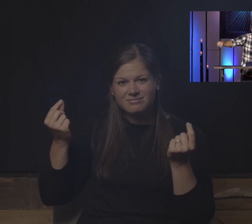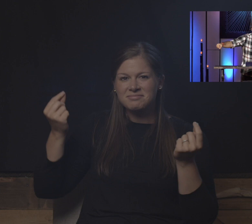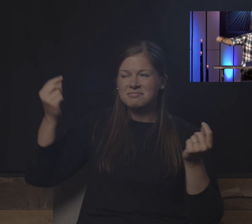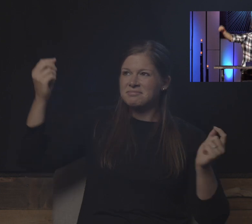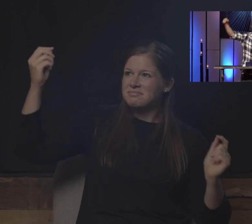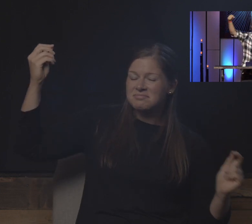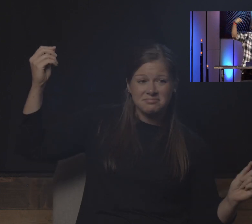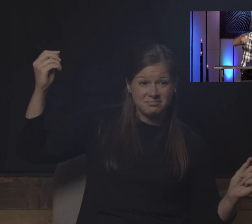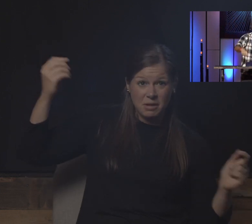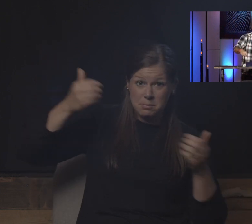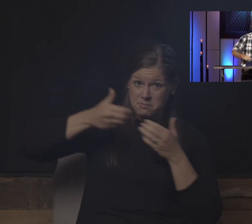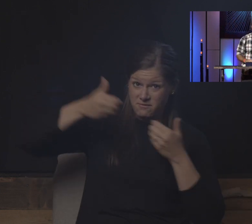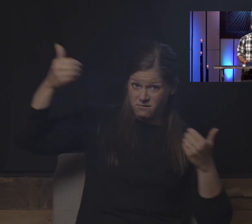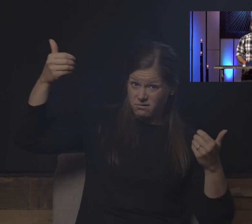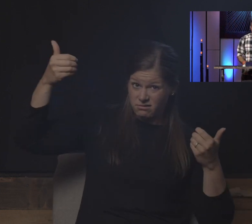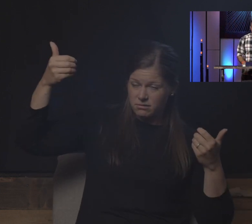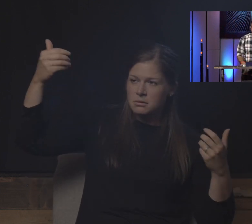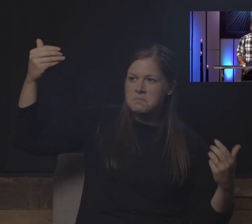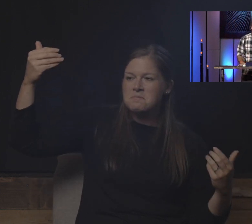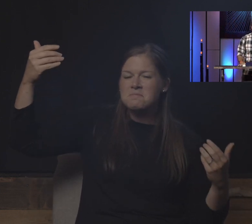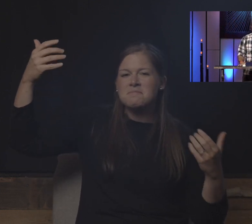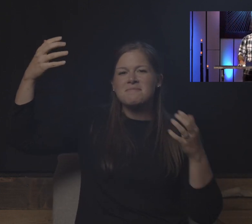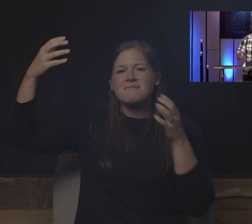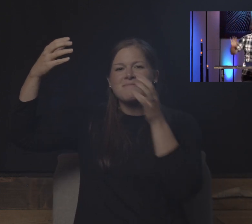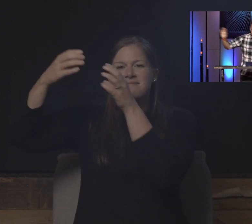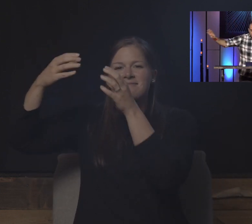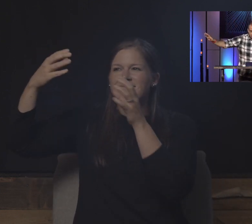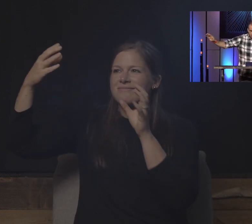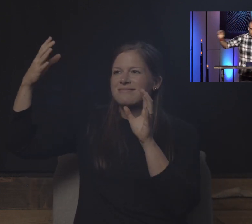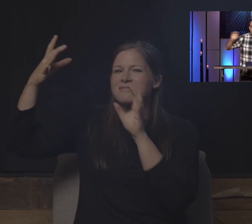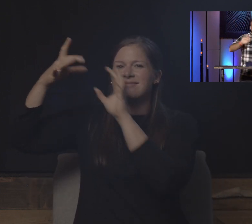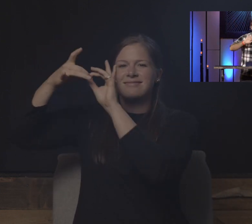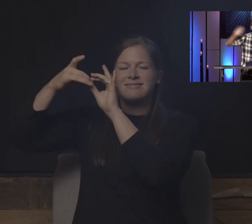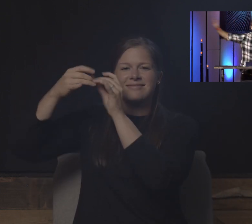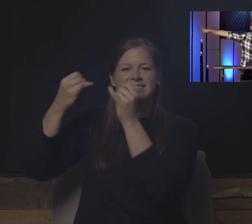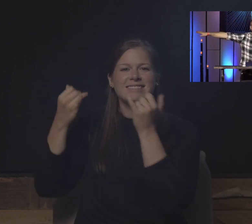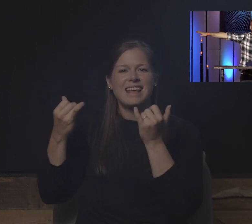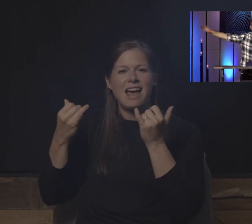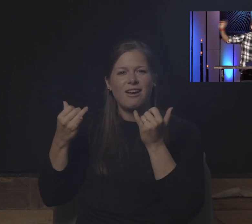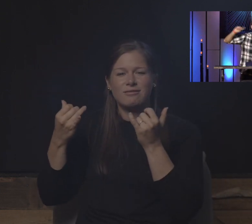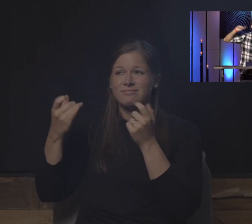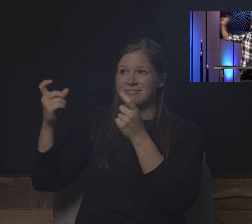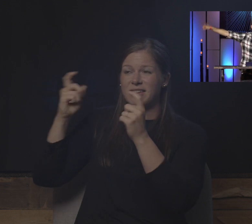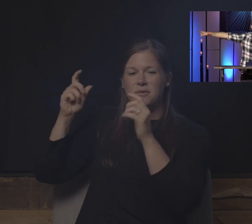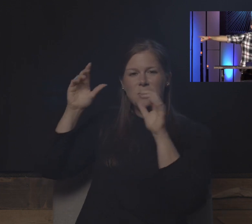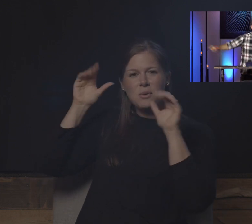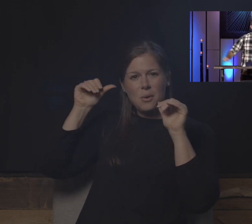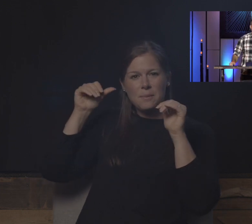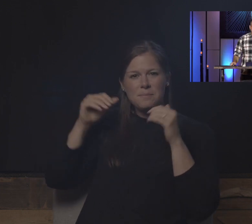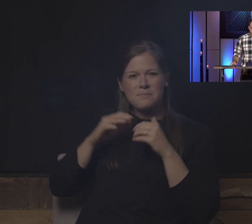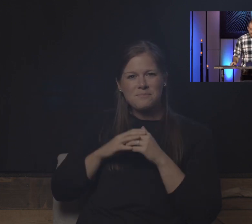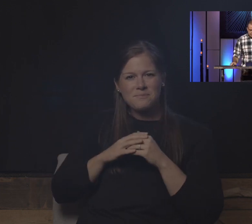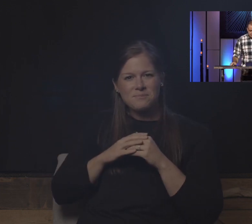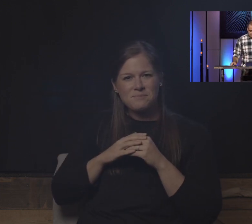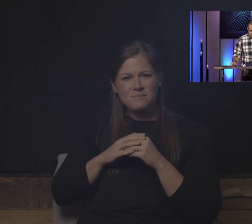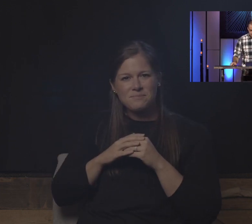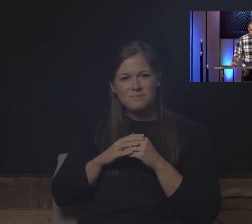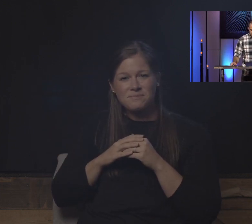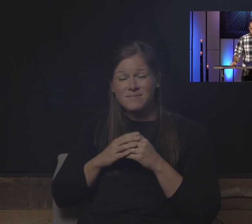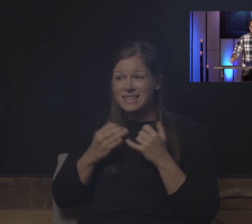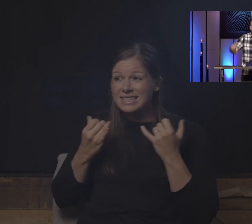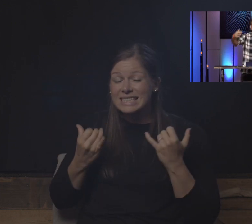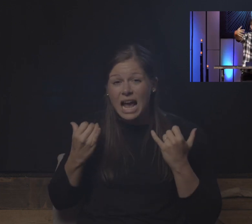have now been brought near by the blood of Christ. You had no hope, you were separated from Christ, that was your past. Your